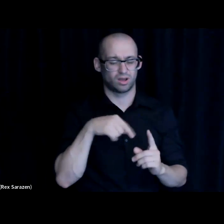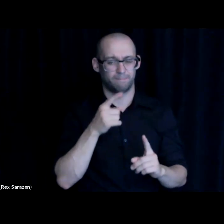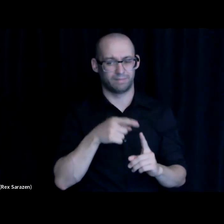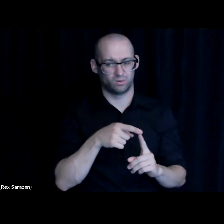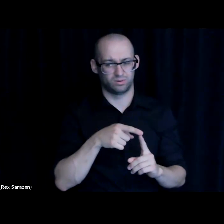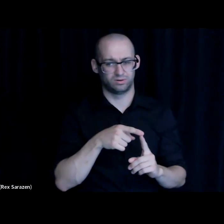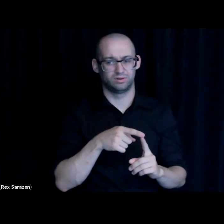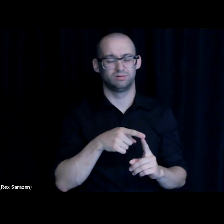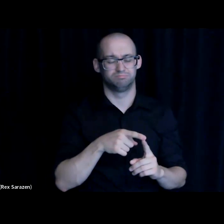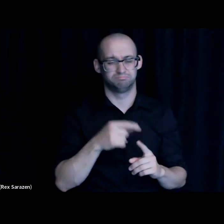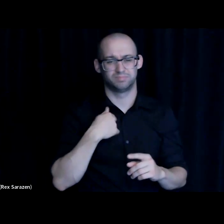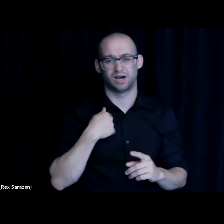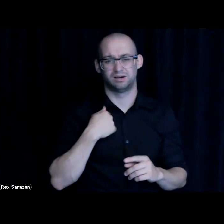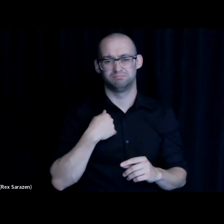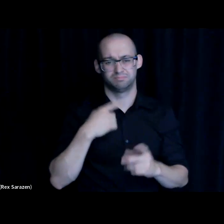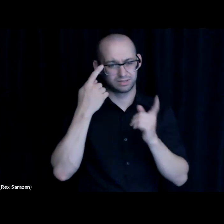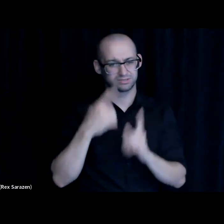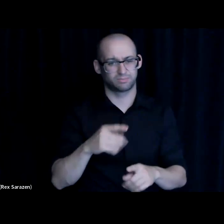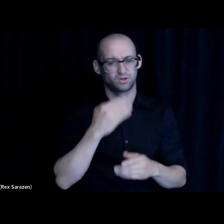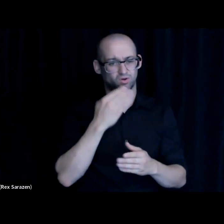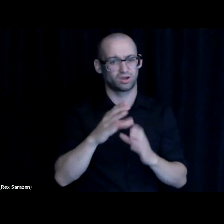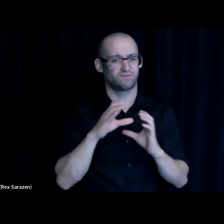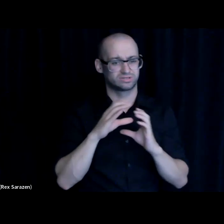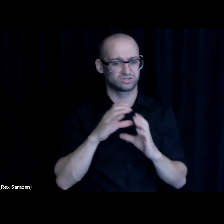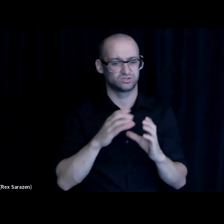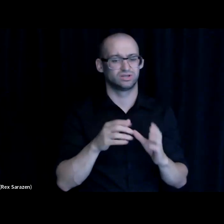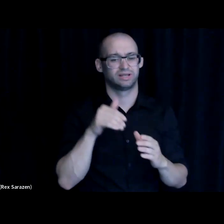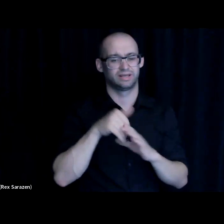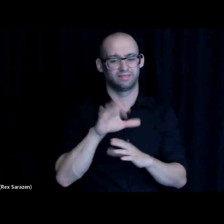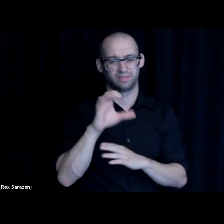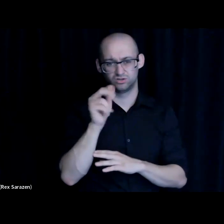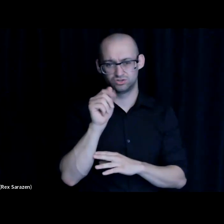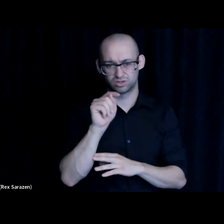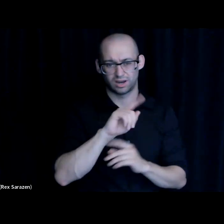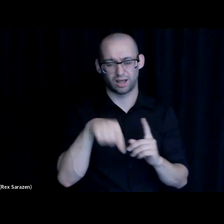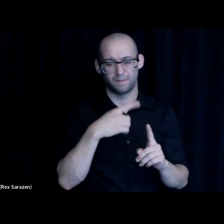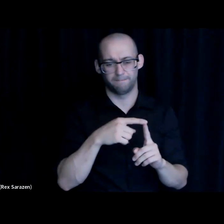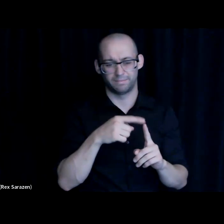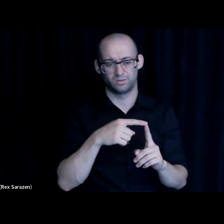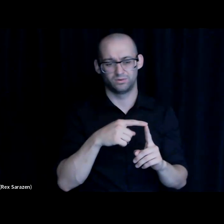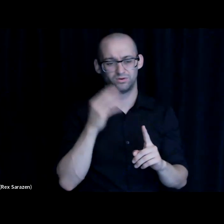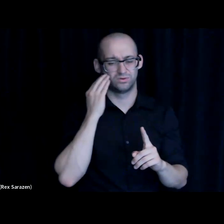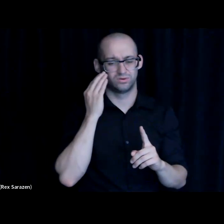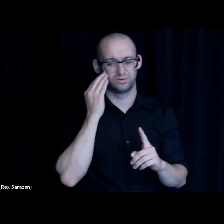see that there's a good conversation going on in the chat about, you know,